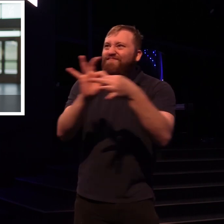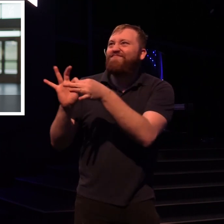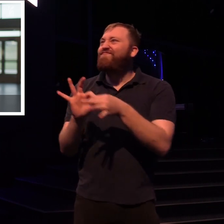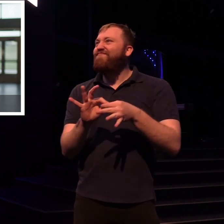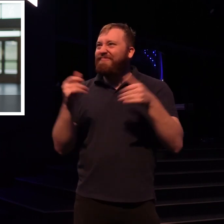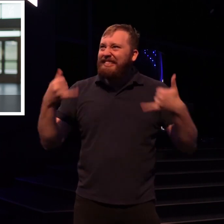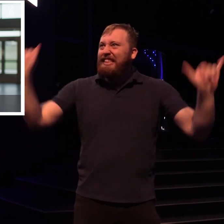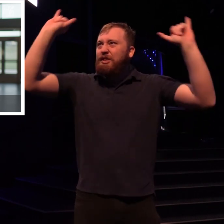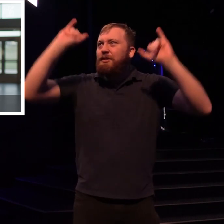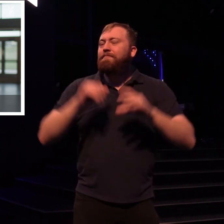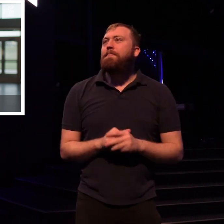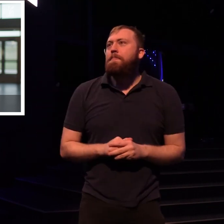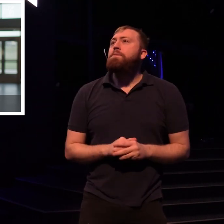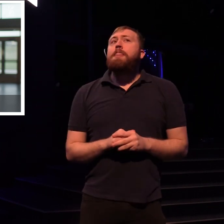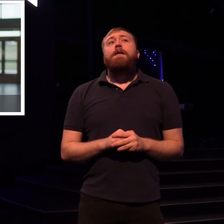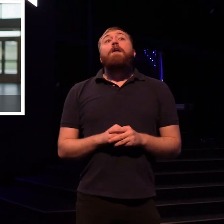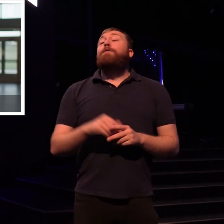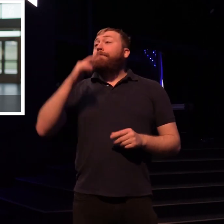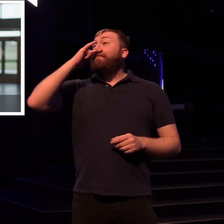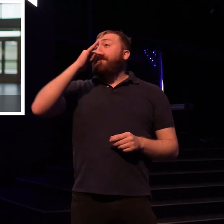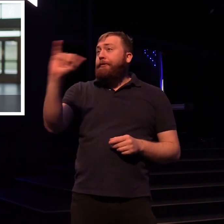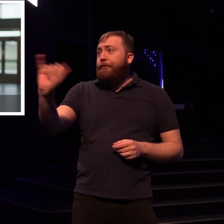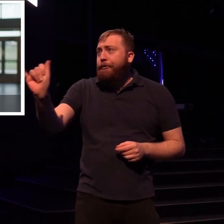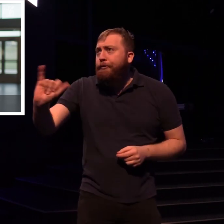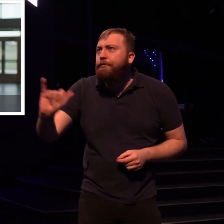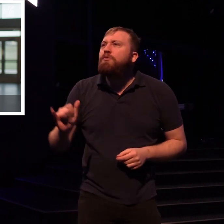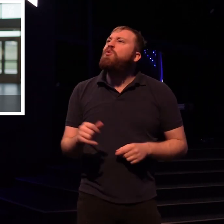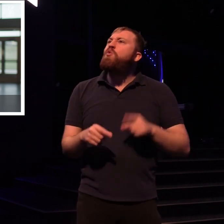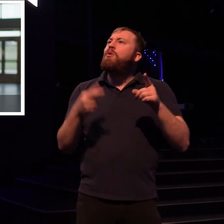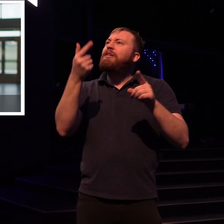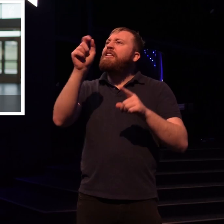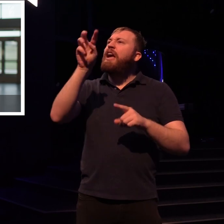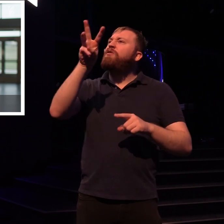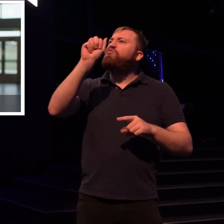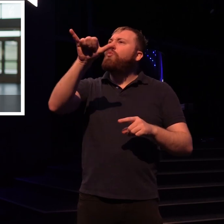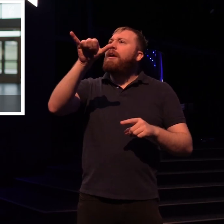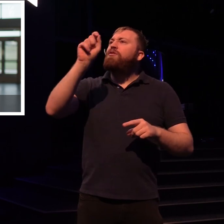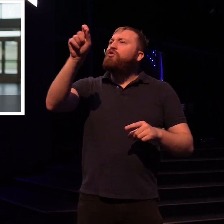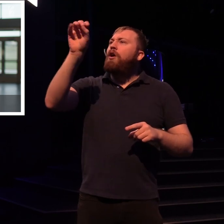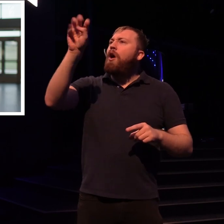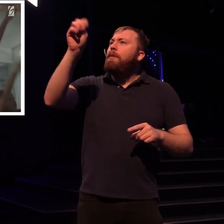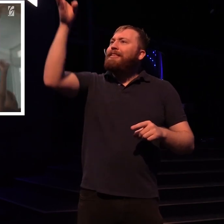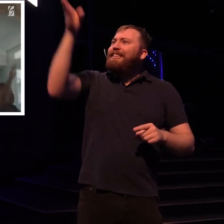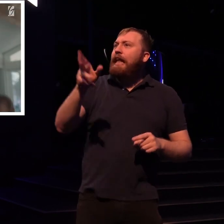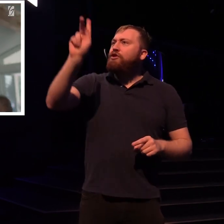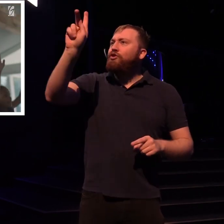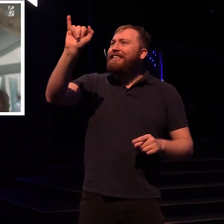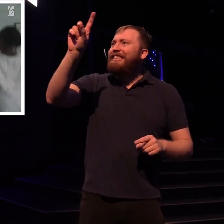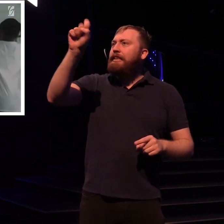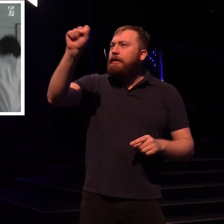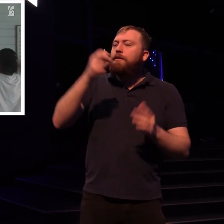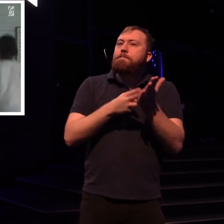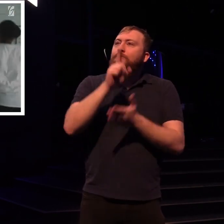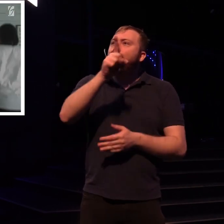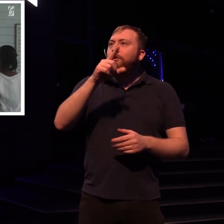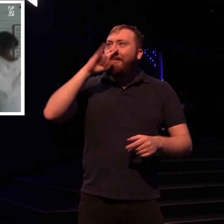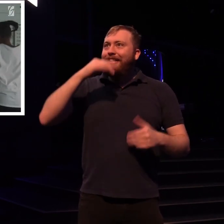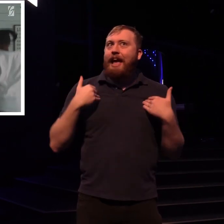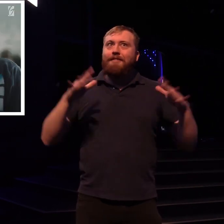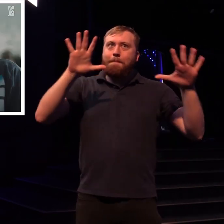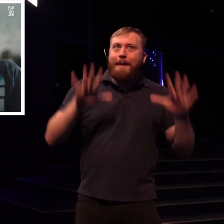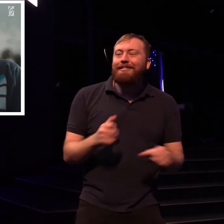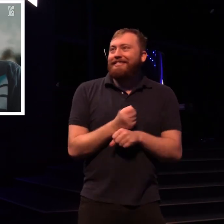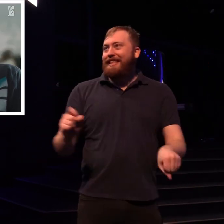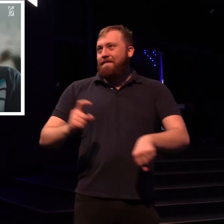gatewaypeople.com/kids to register and find out what we're doing to make sure your kids have an amazing and safe time. We also want you to know that we still